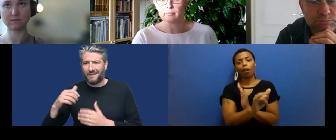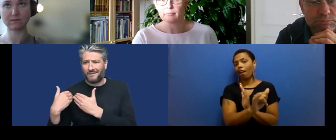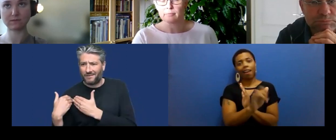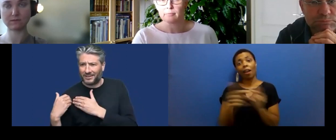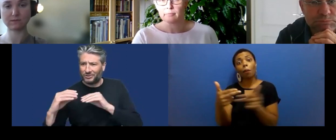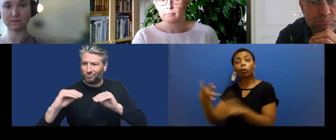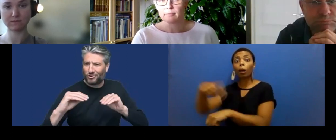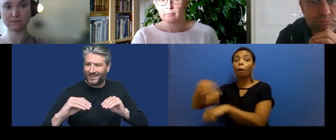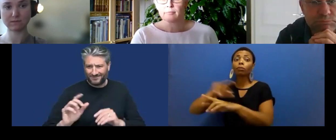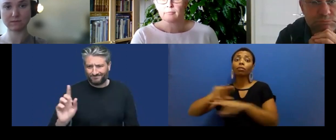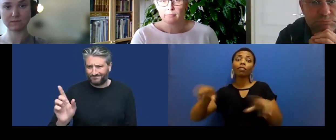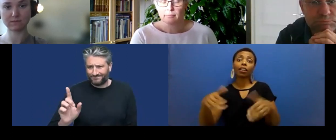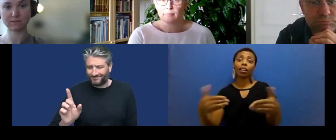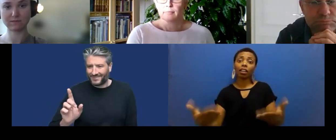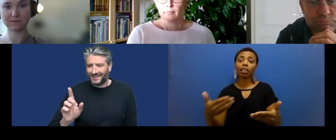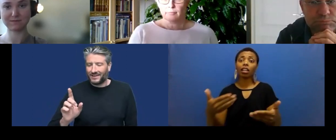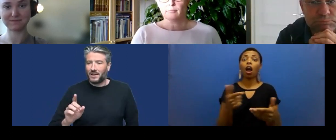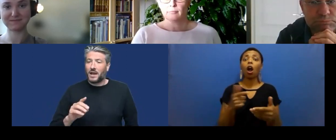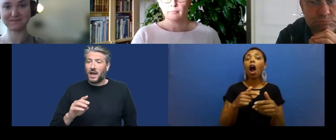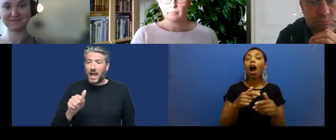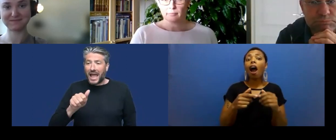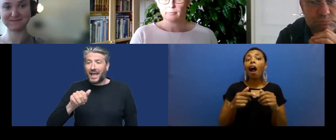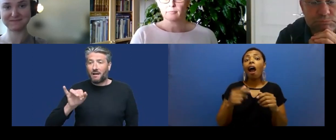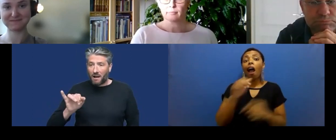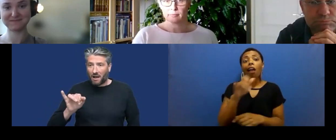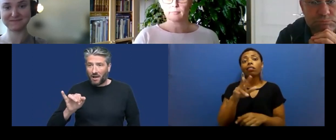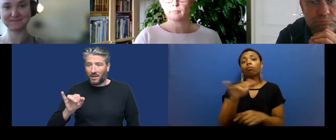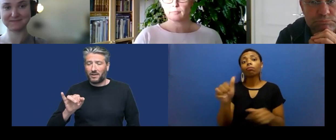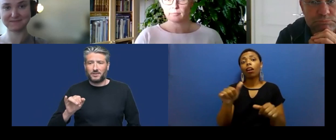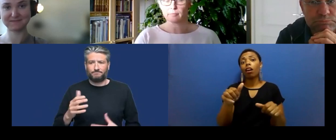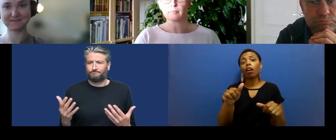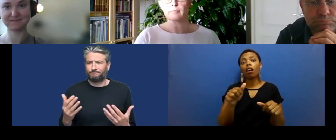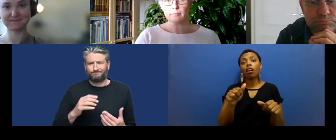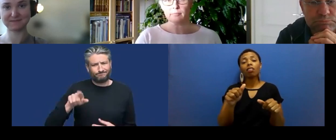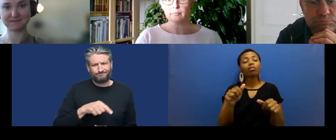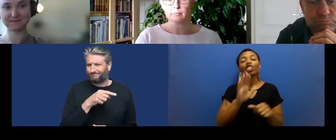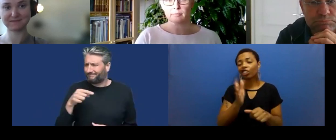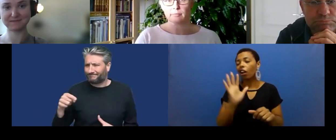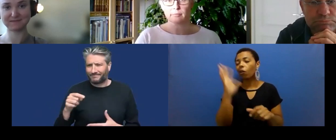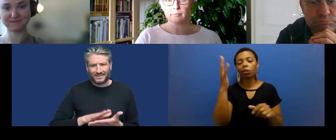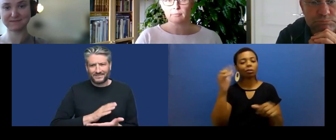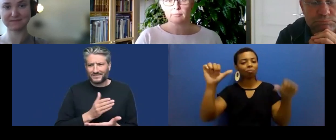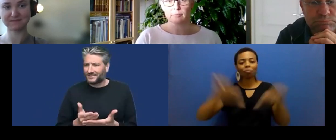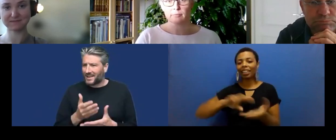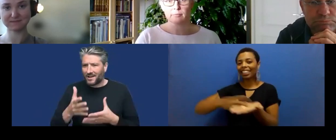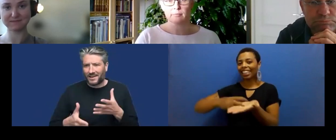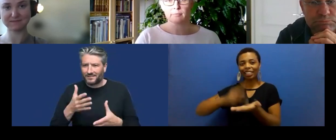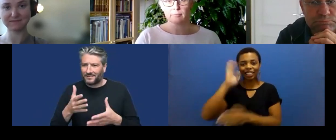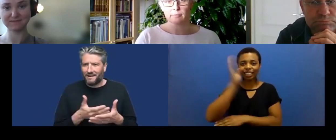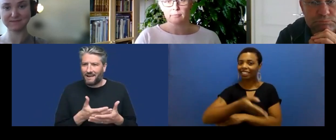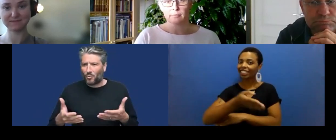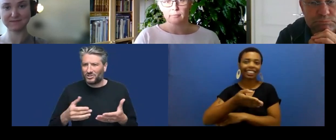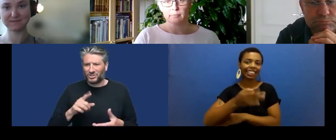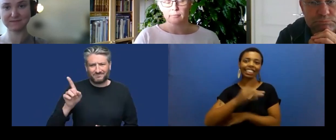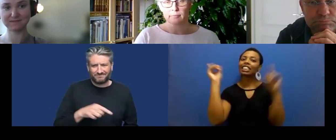been basically a failure in translating sign language. It hasn't worked yet. And I don't know if it'll ever work. It's